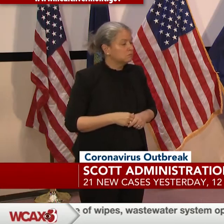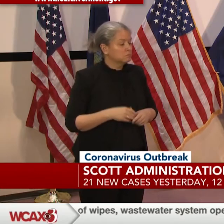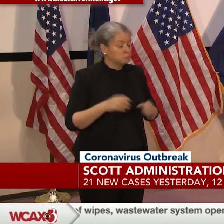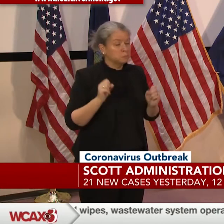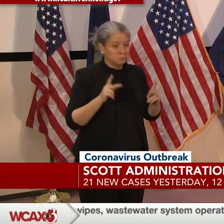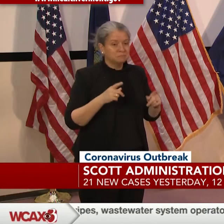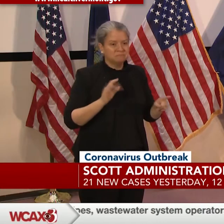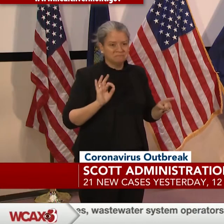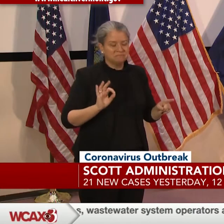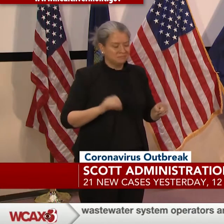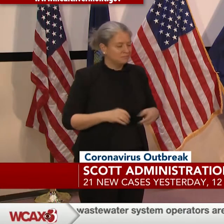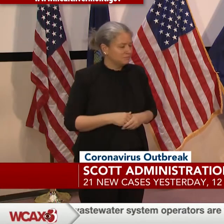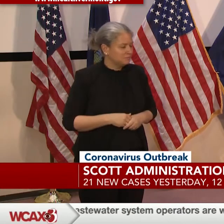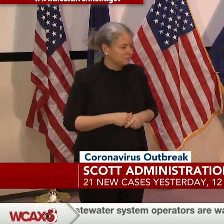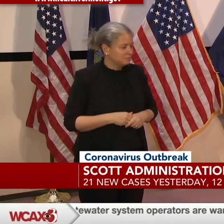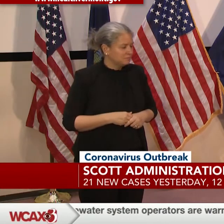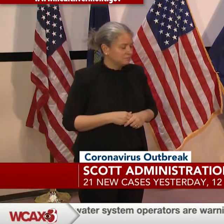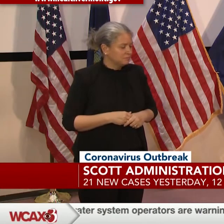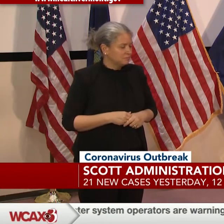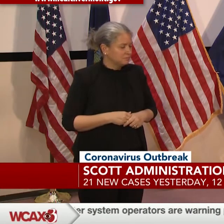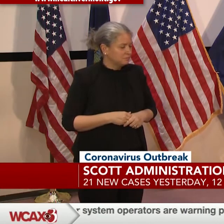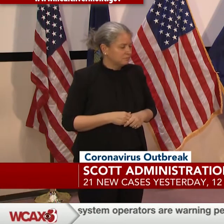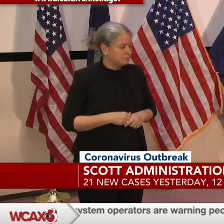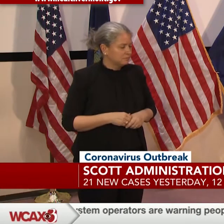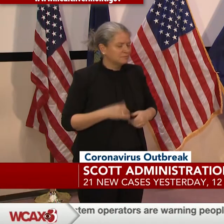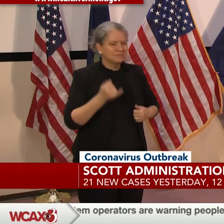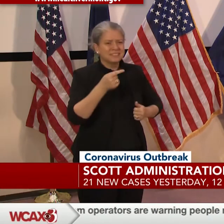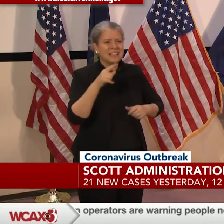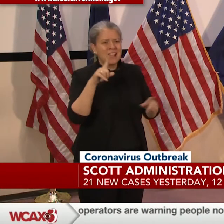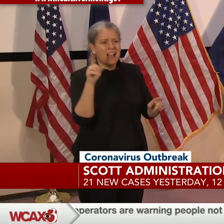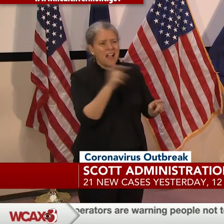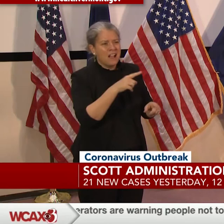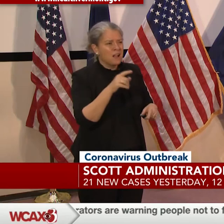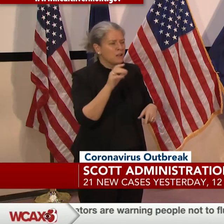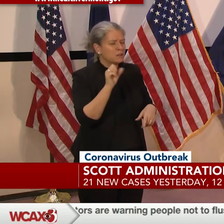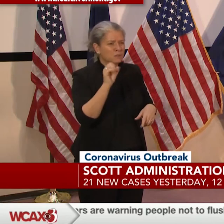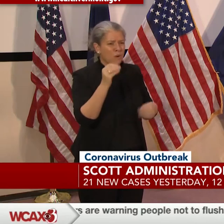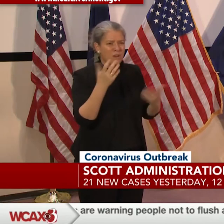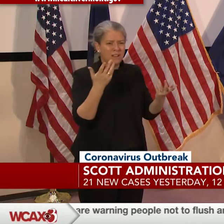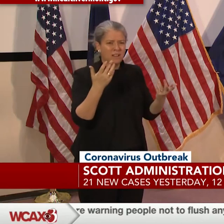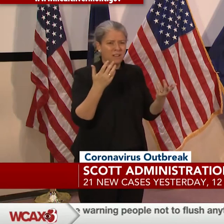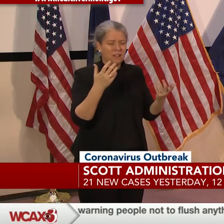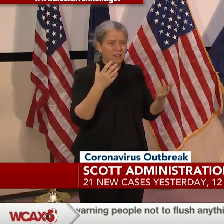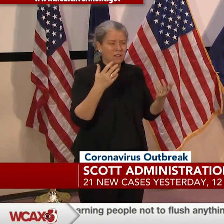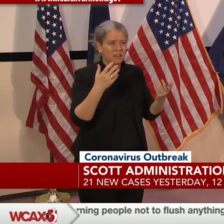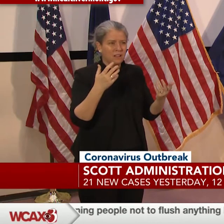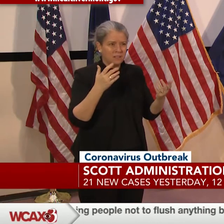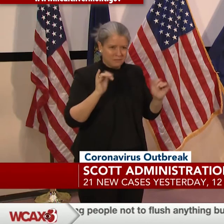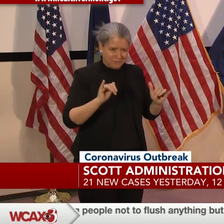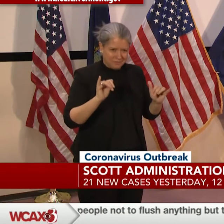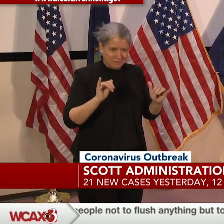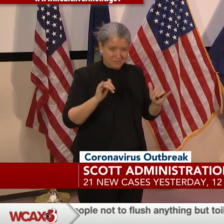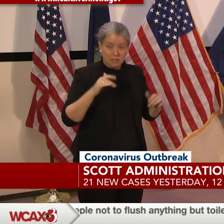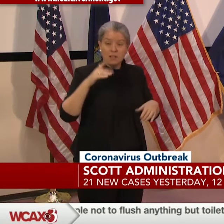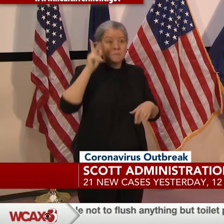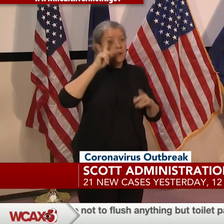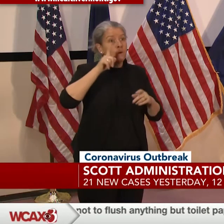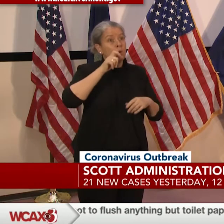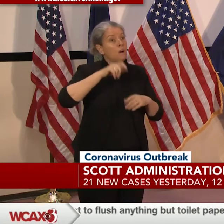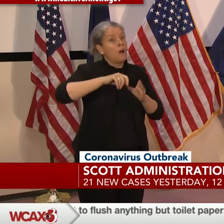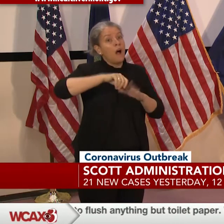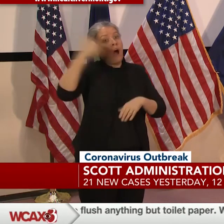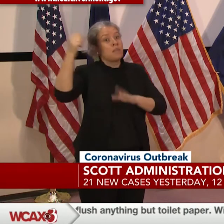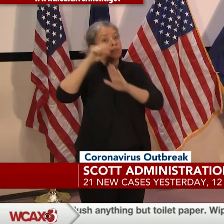Can you hear me? Yes. Yeah, how is the state going to enforce self-isolation for the folks who